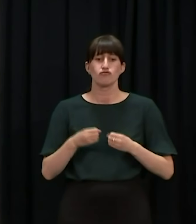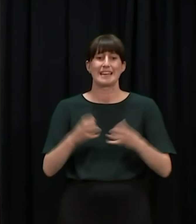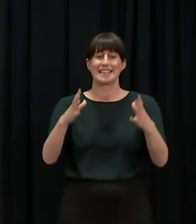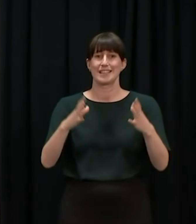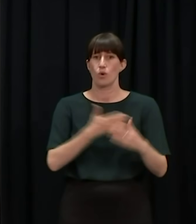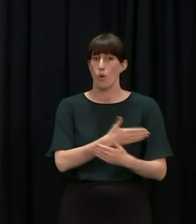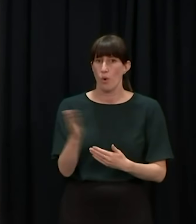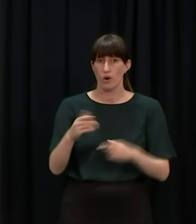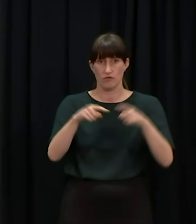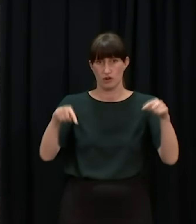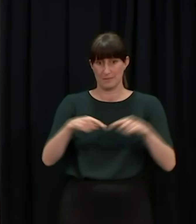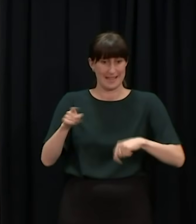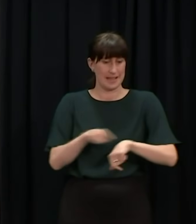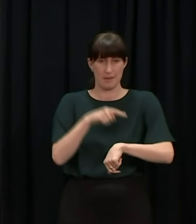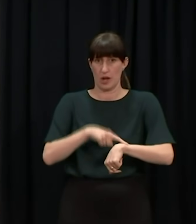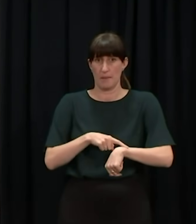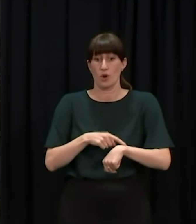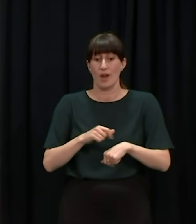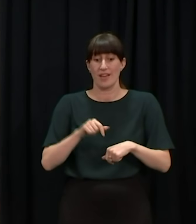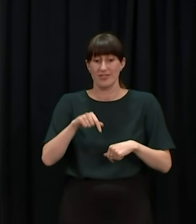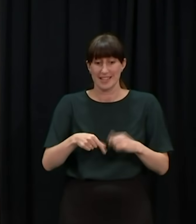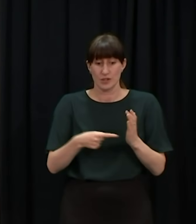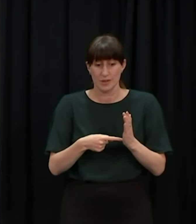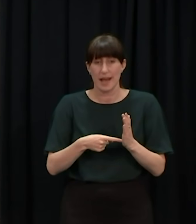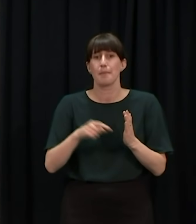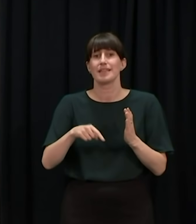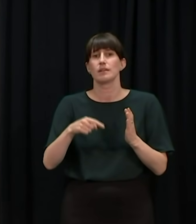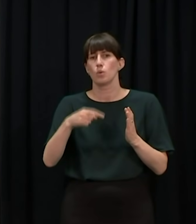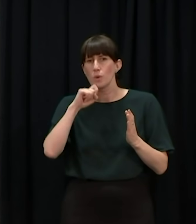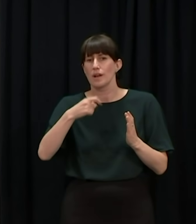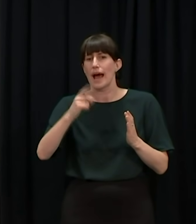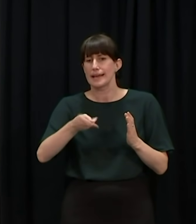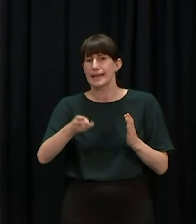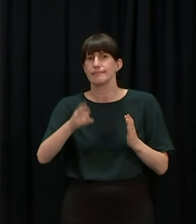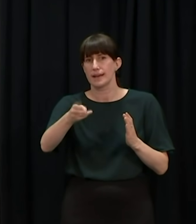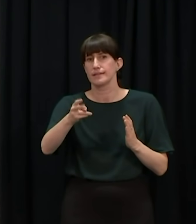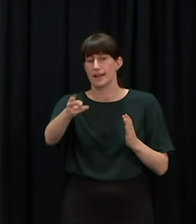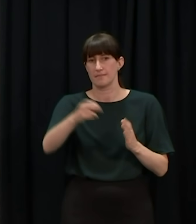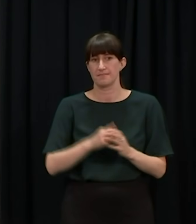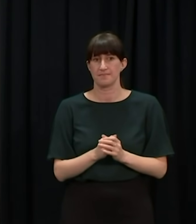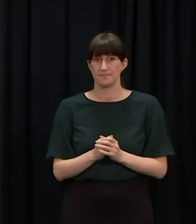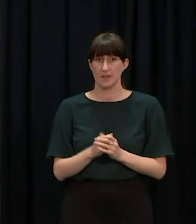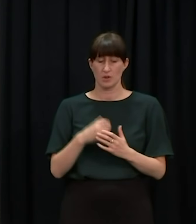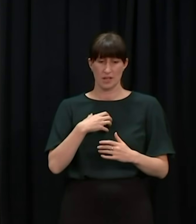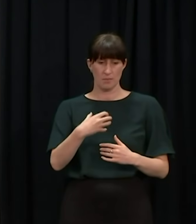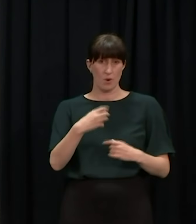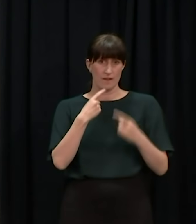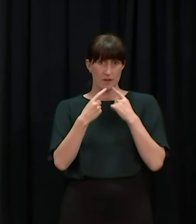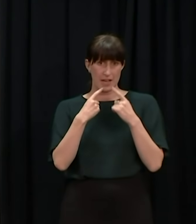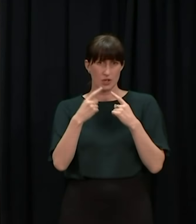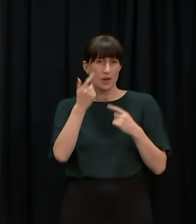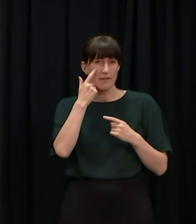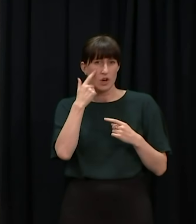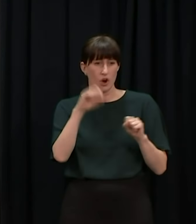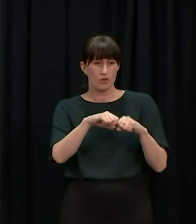there will be more releases after this one. The MIQ website will be updated in the next couple of days with more information following the feedback